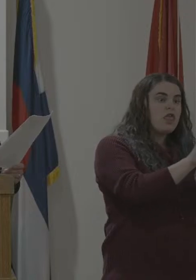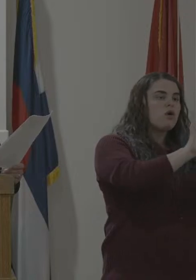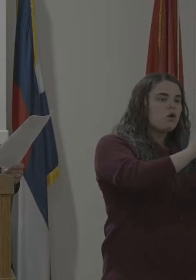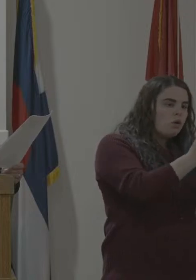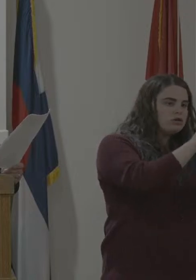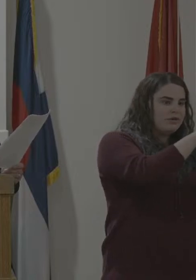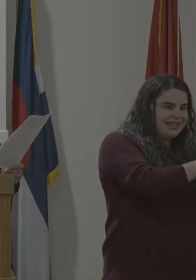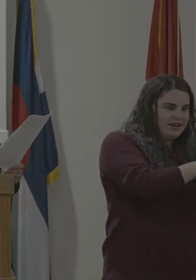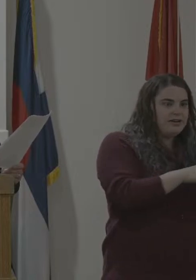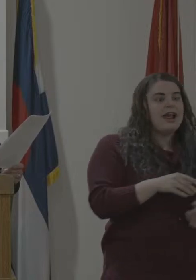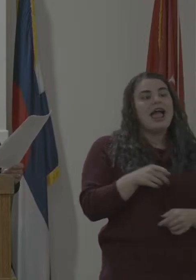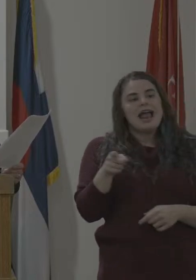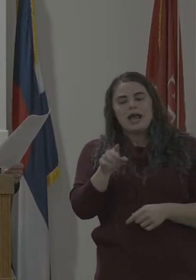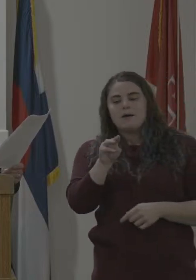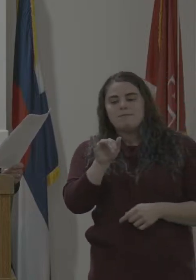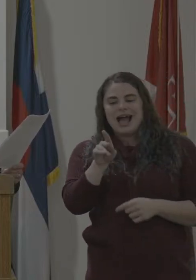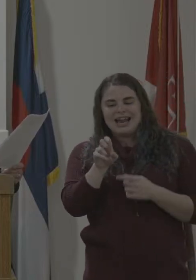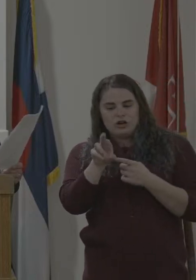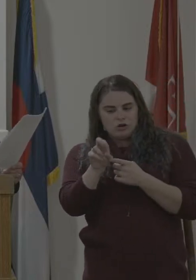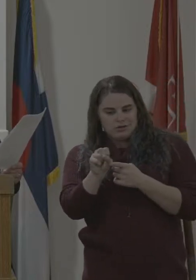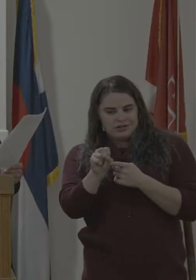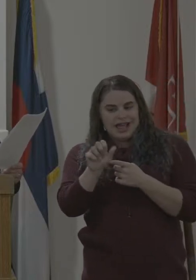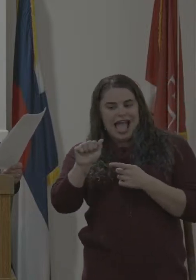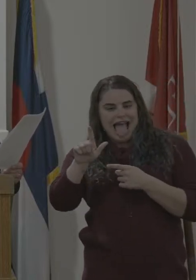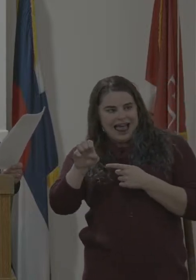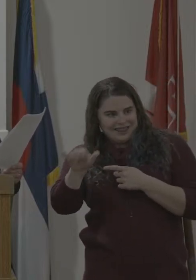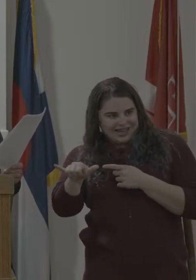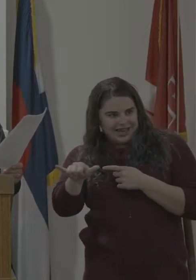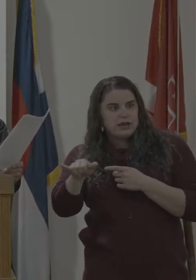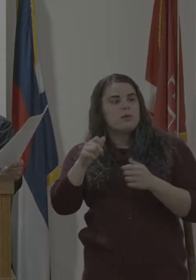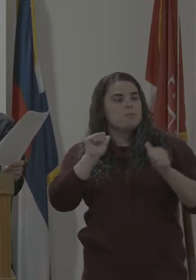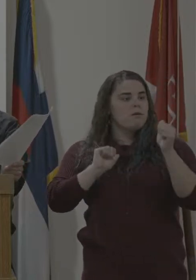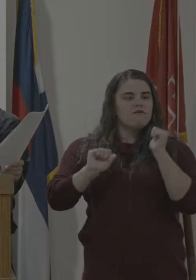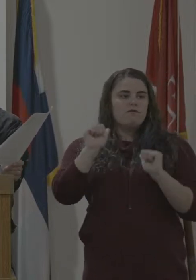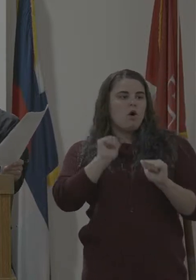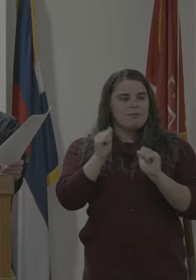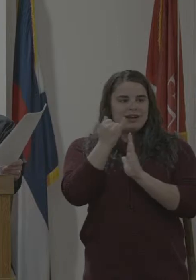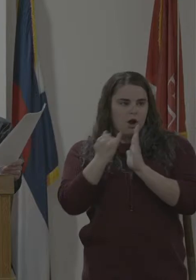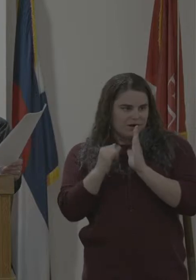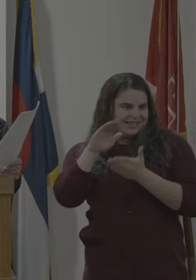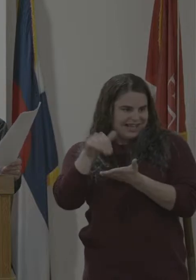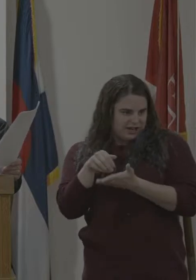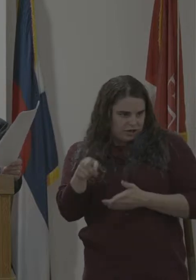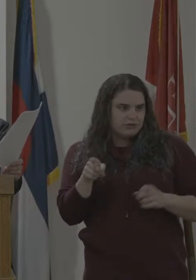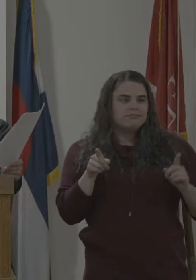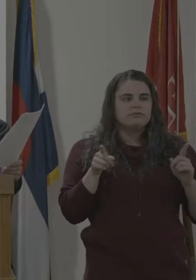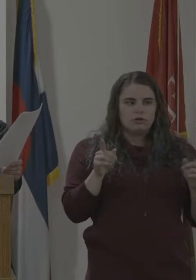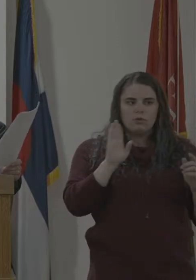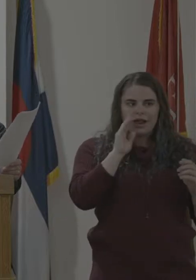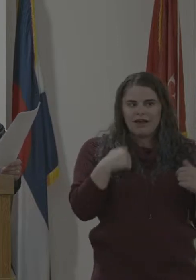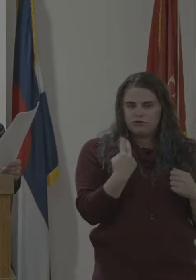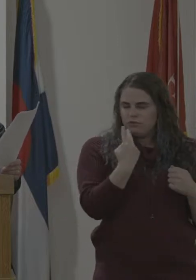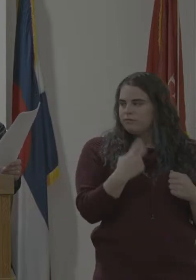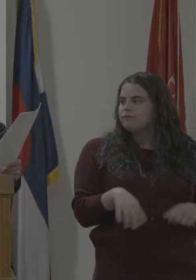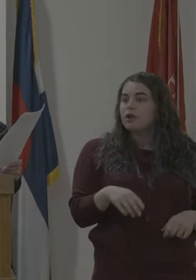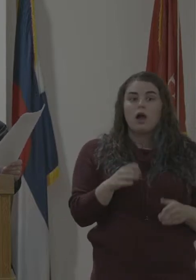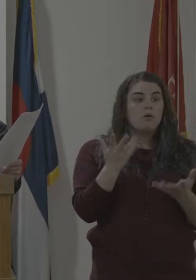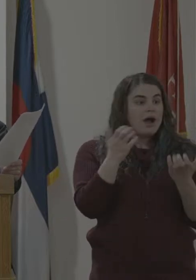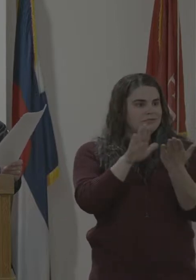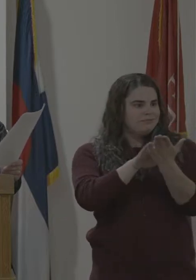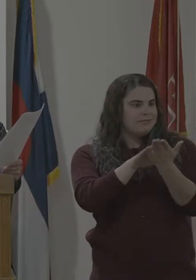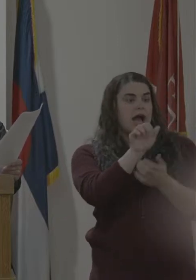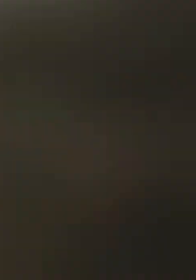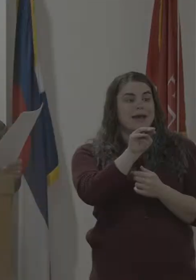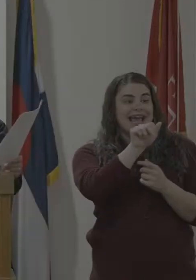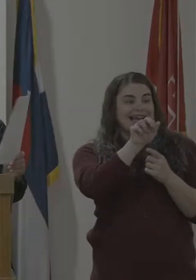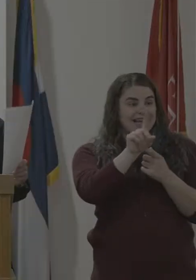Miners Alley Performing Arts Center. And so just wanted to recognize Amanda here. Amanda won Best of Show this